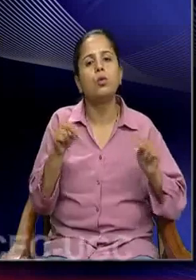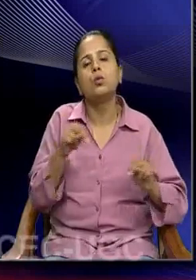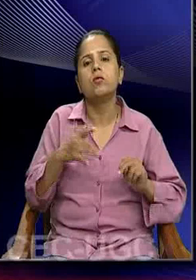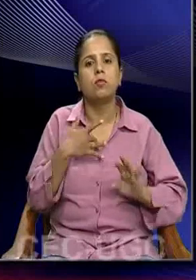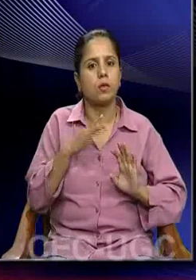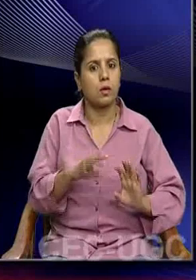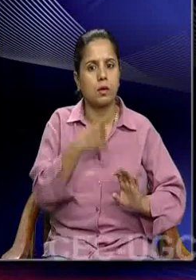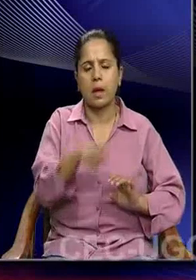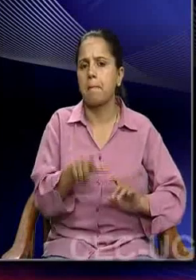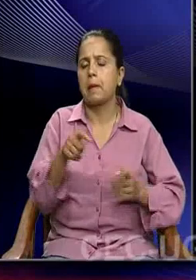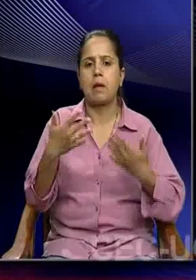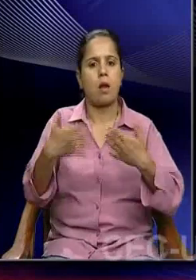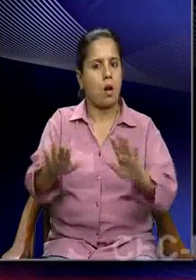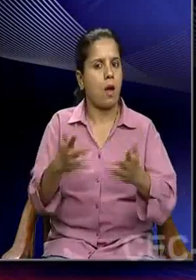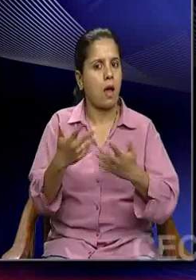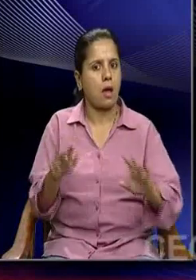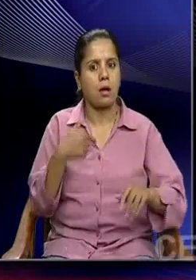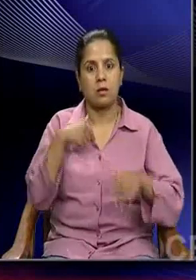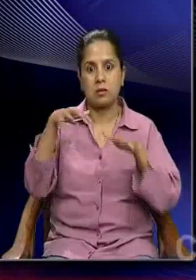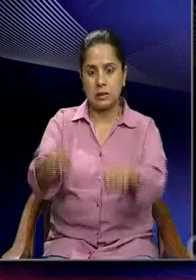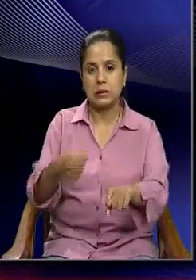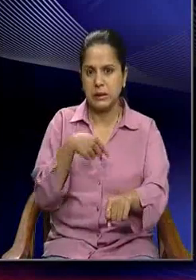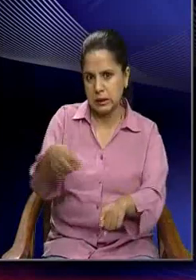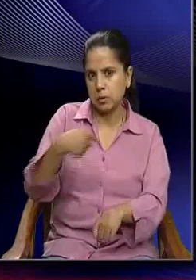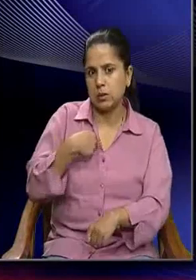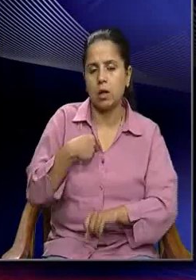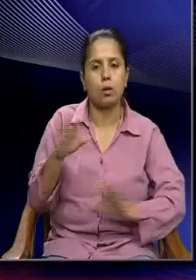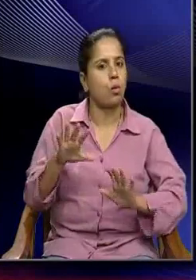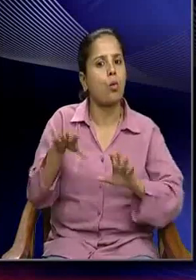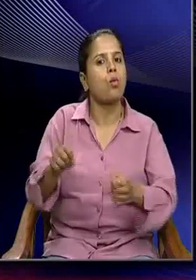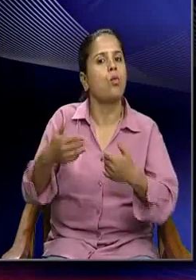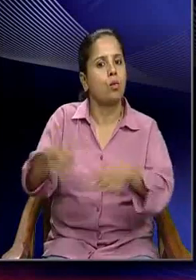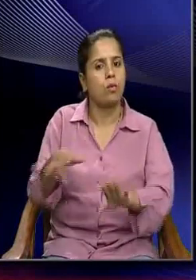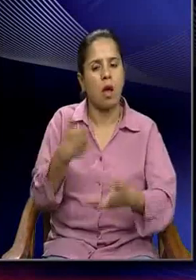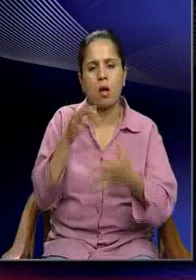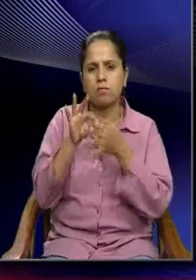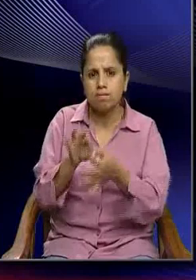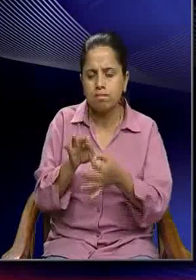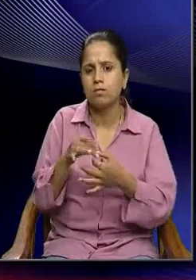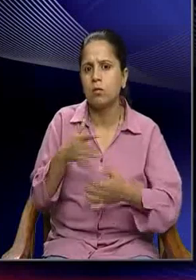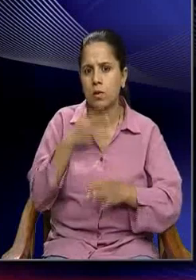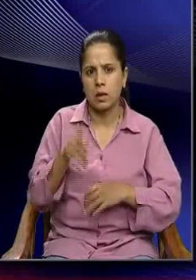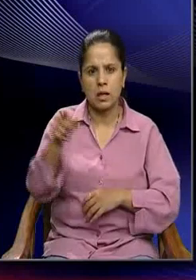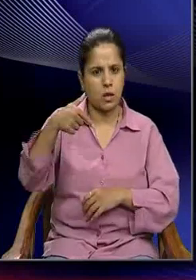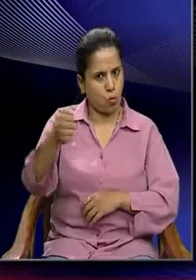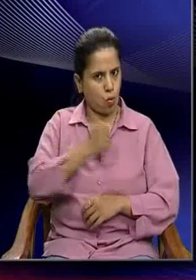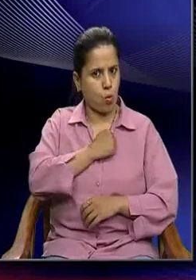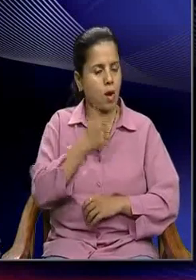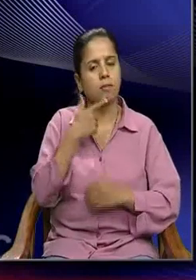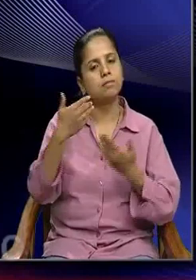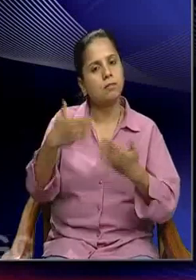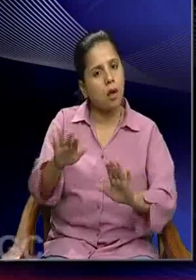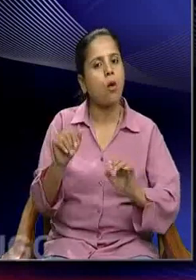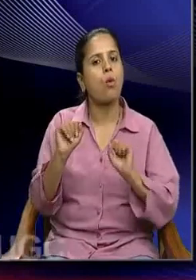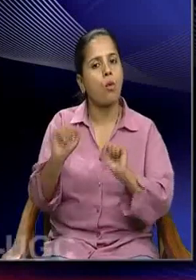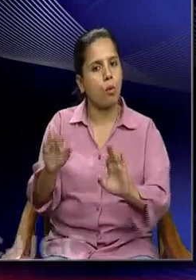to let go of possessiveness and attachments to the material possessions